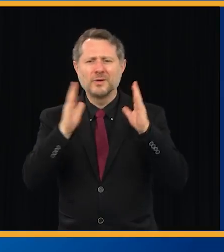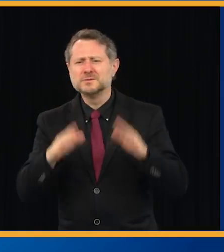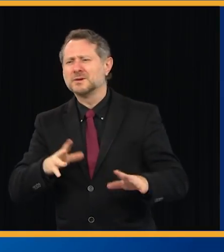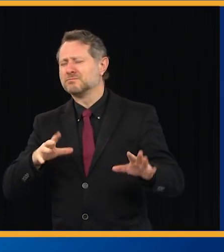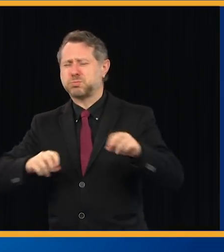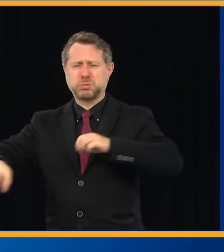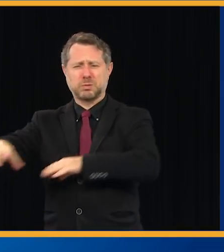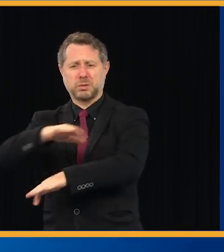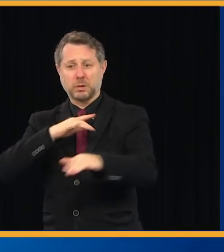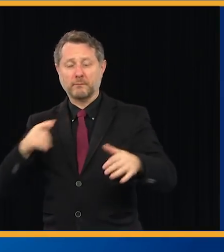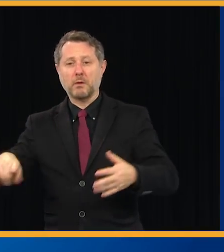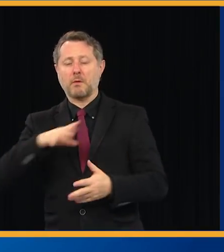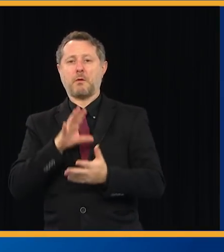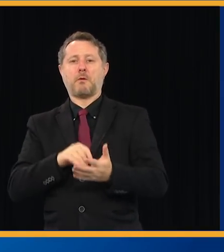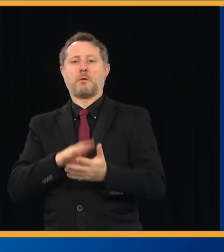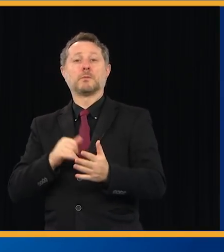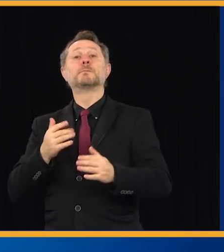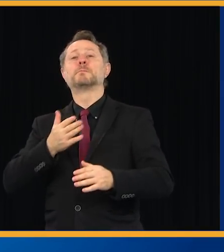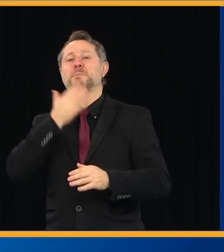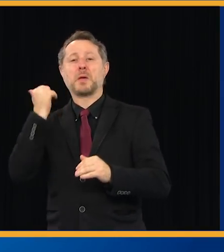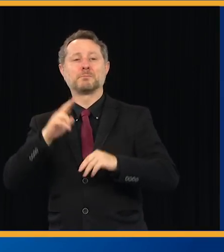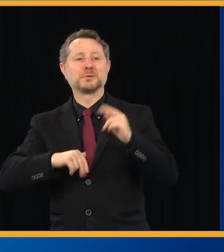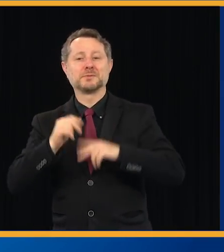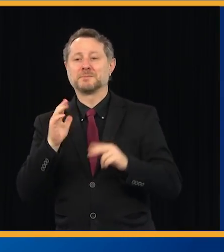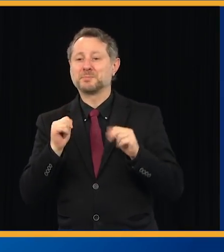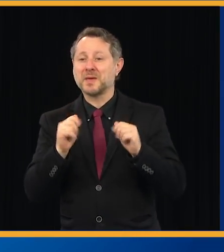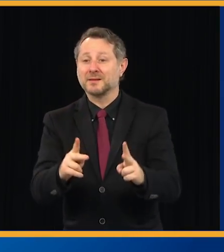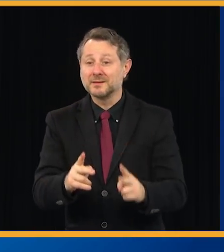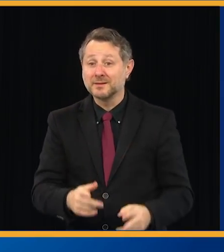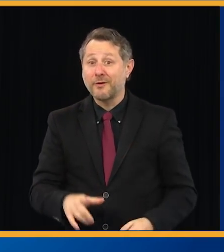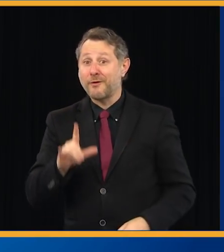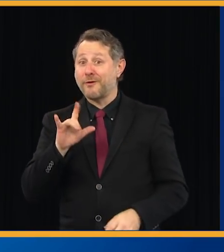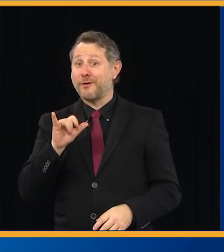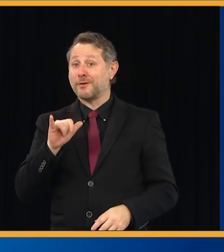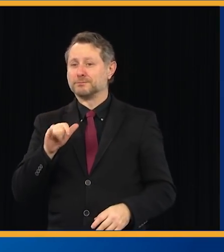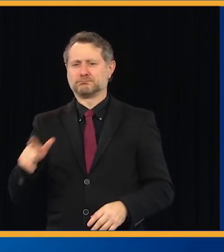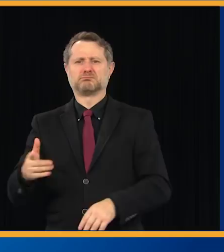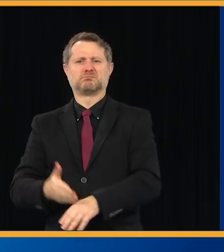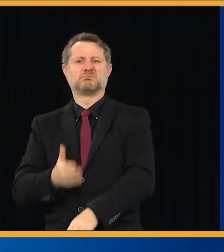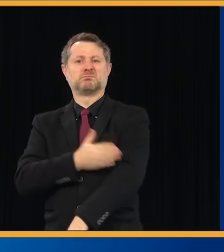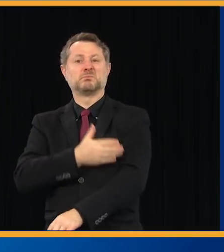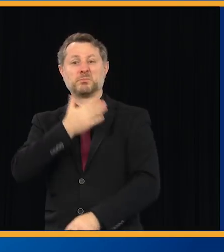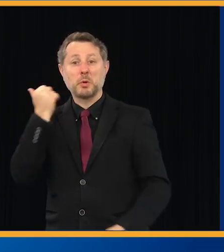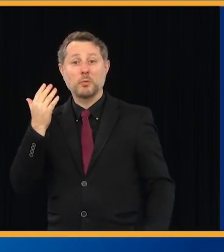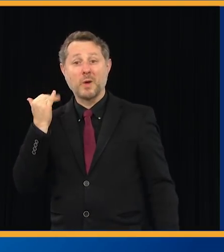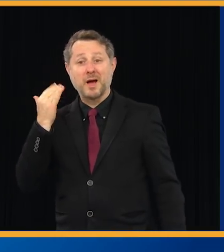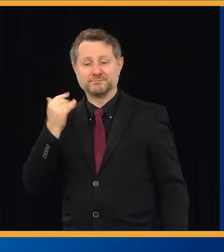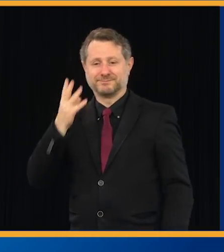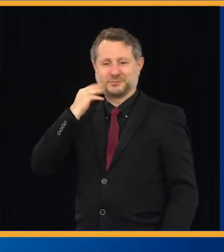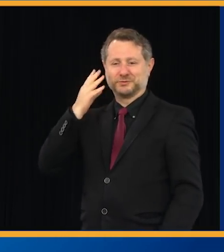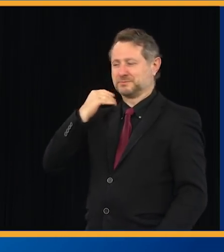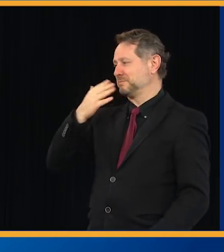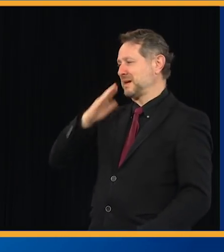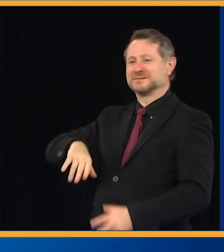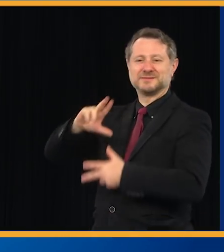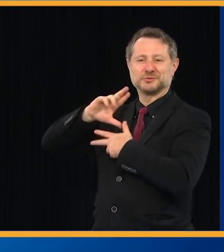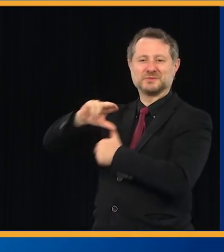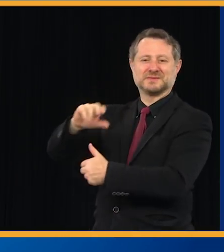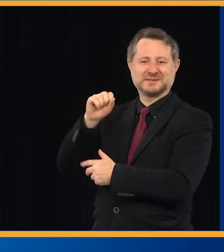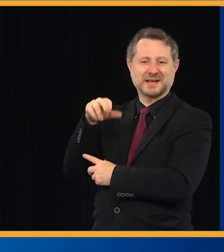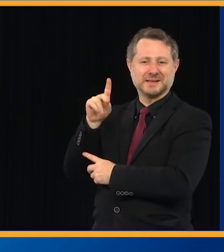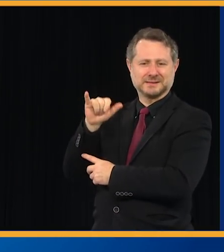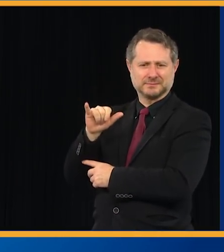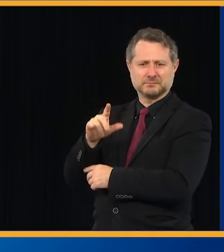better. Long Island is better for having gone through Hurricane Sandy. Well, how can you say that? Because it's a fact.